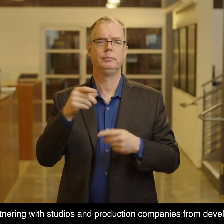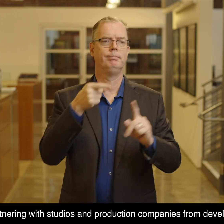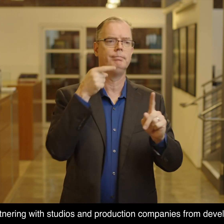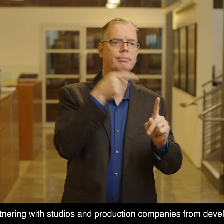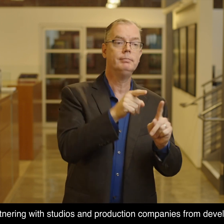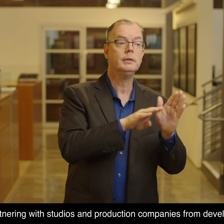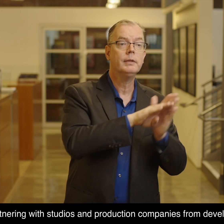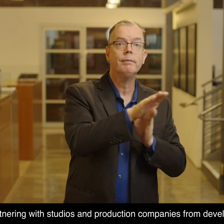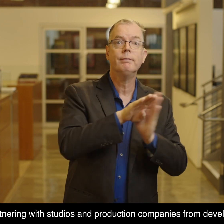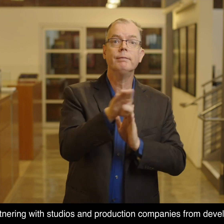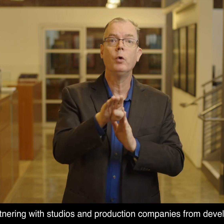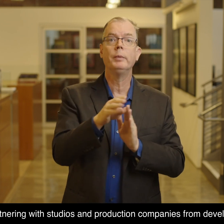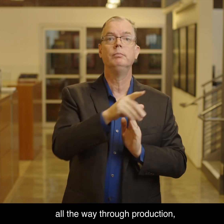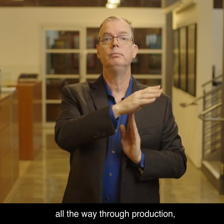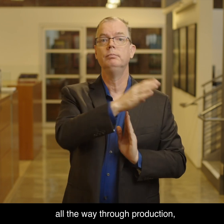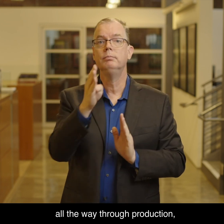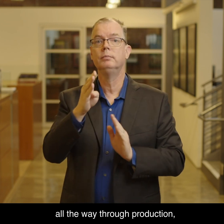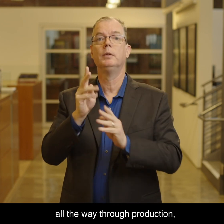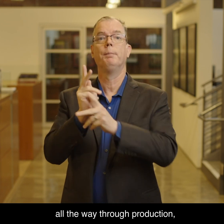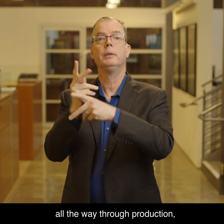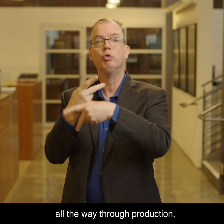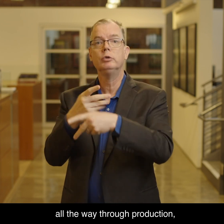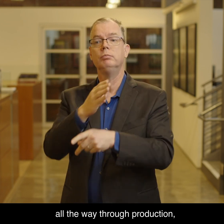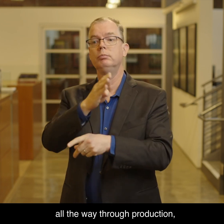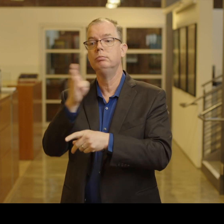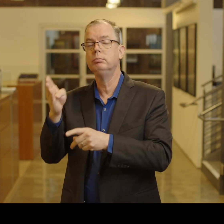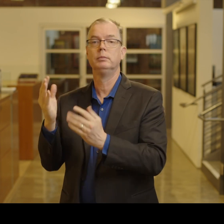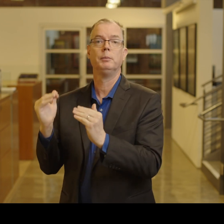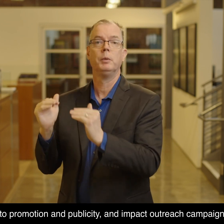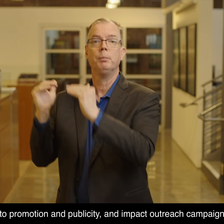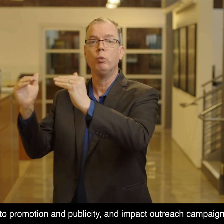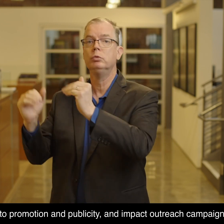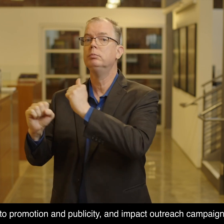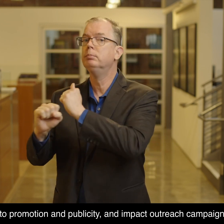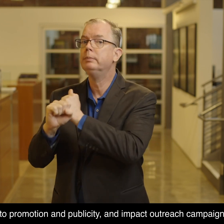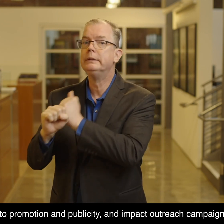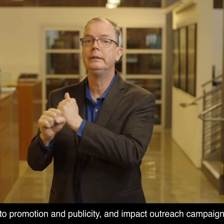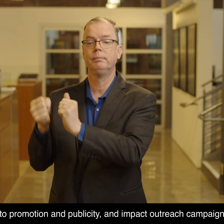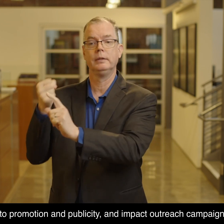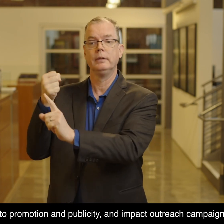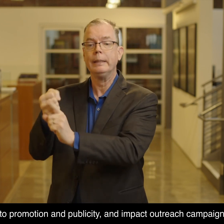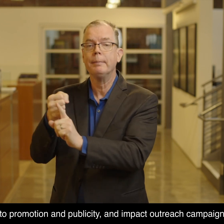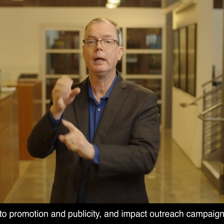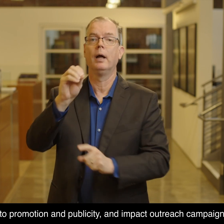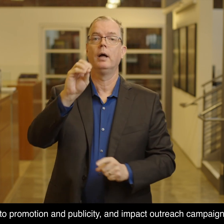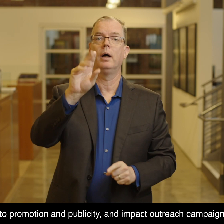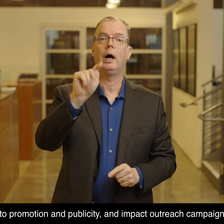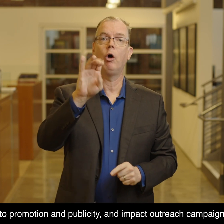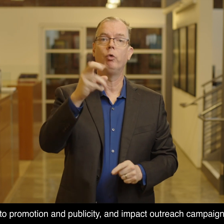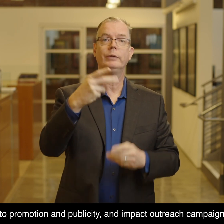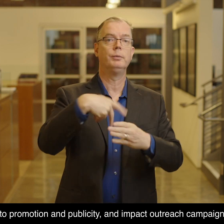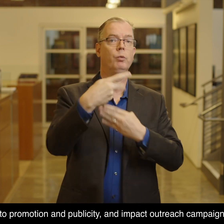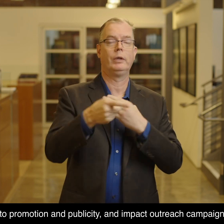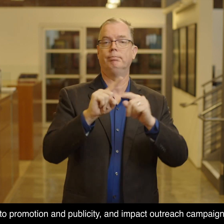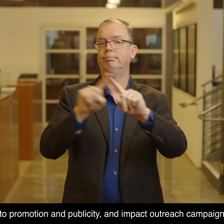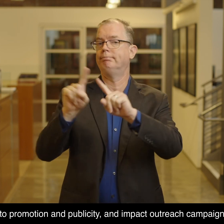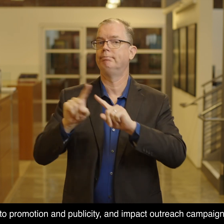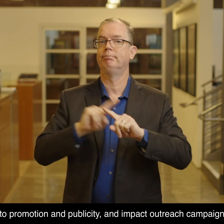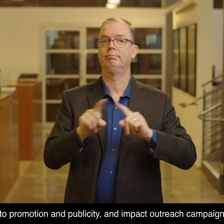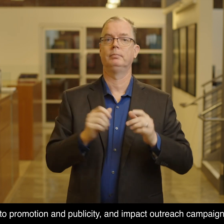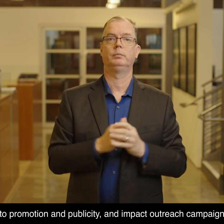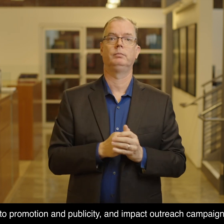production companies from development all the way through production to promotion and publicity and impact